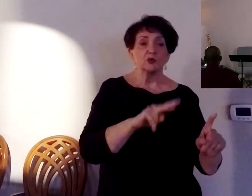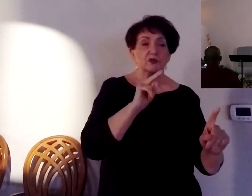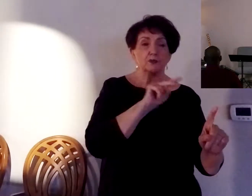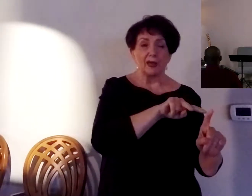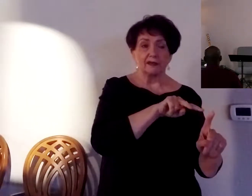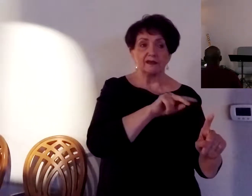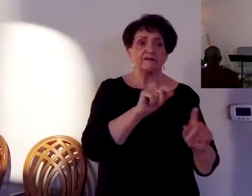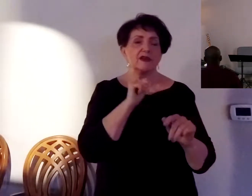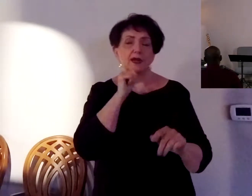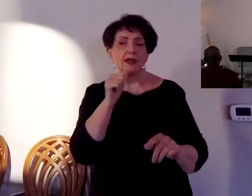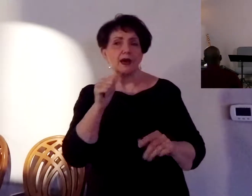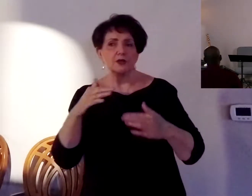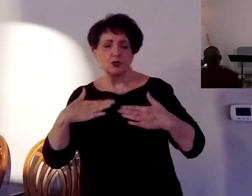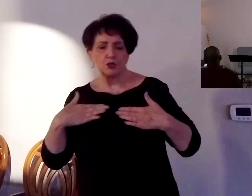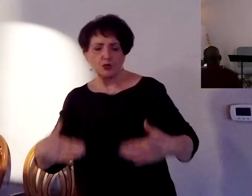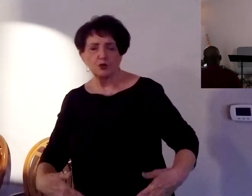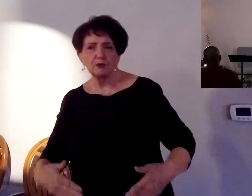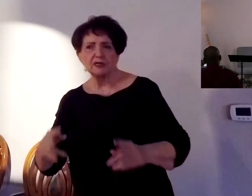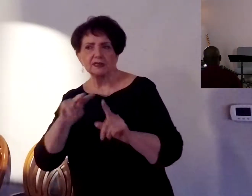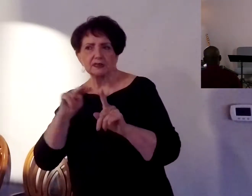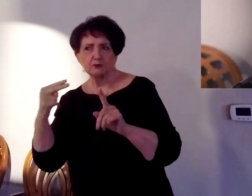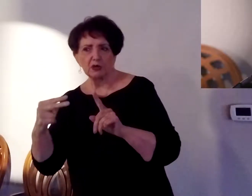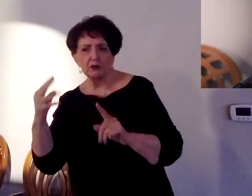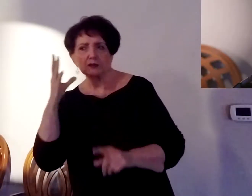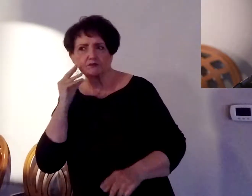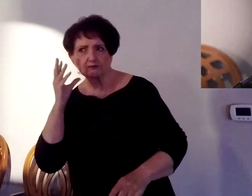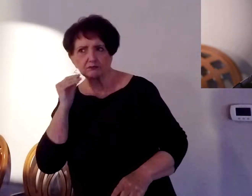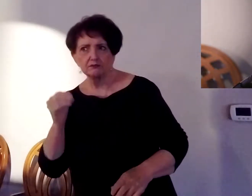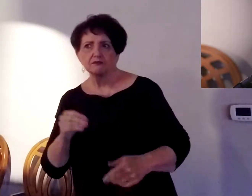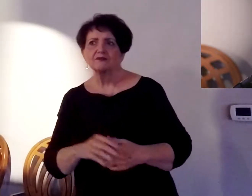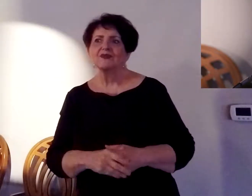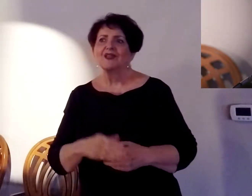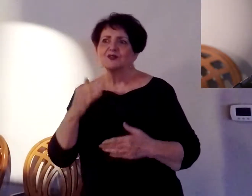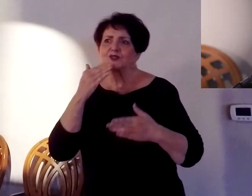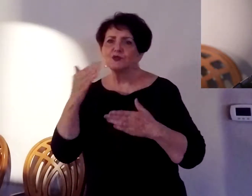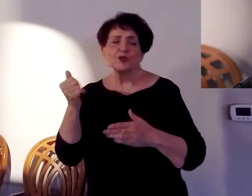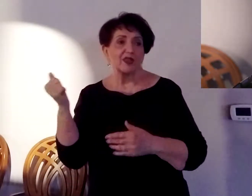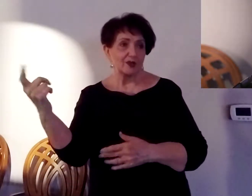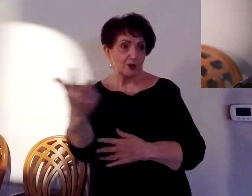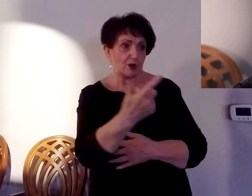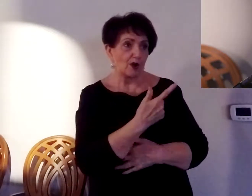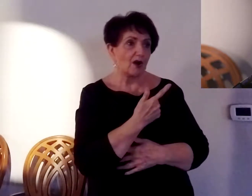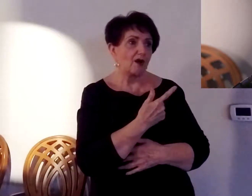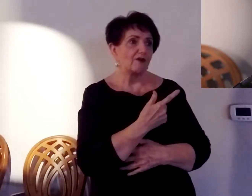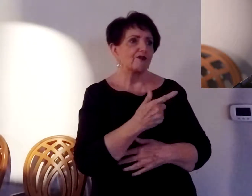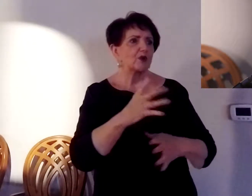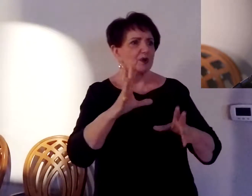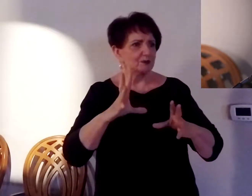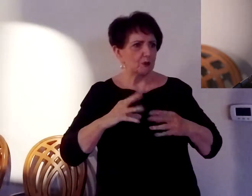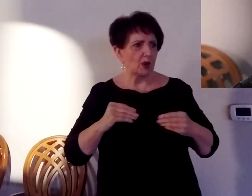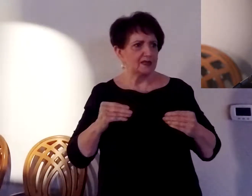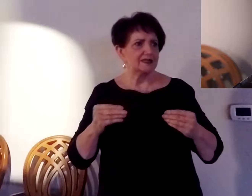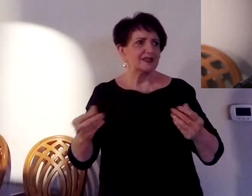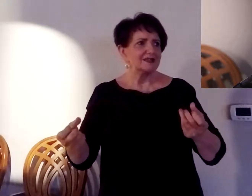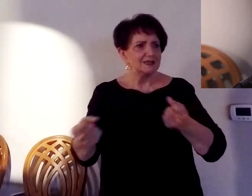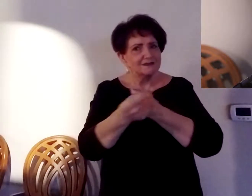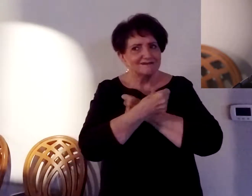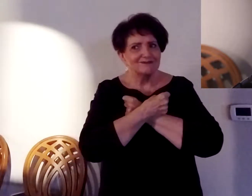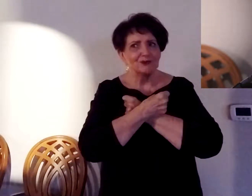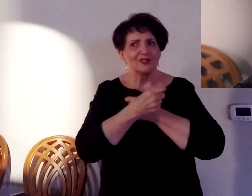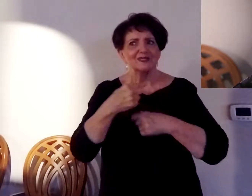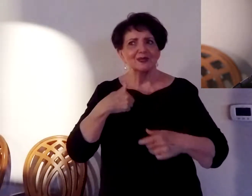here. I believe in giving people their flowers while they can smell them. And I thank you as a congregation for embracing me